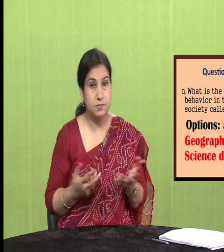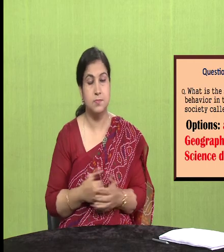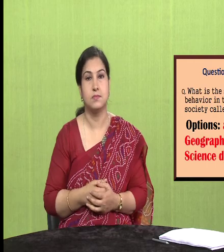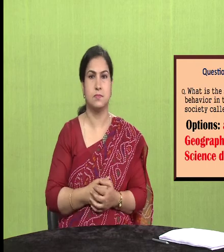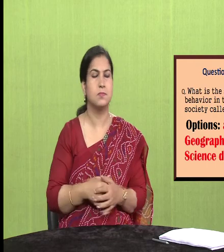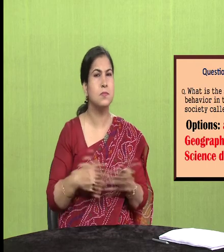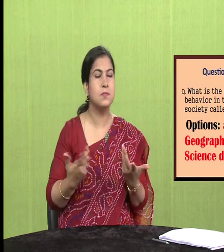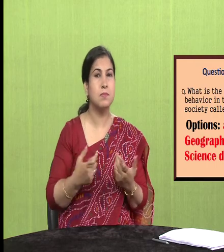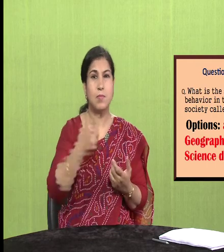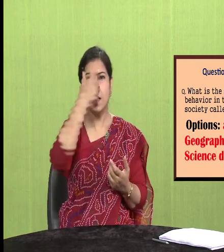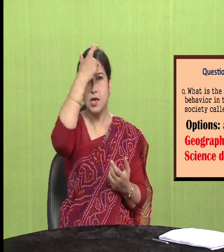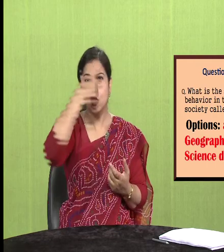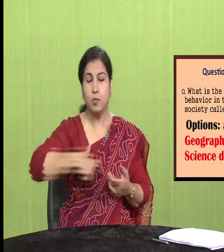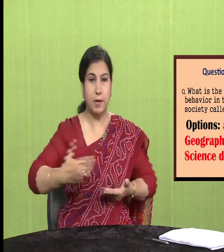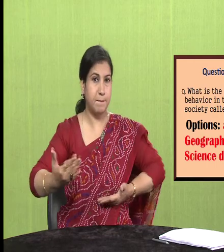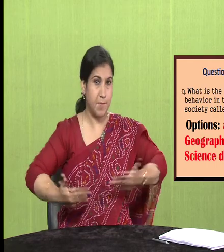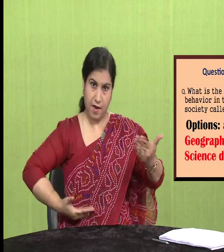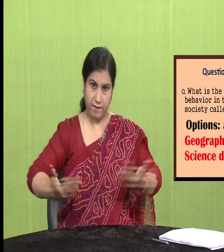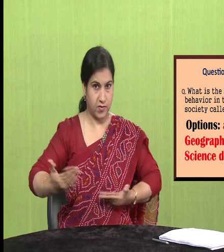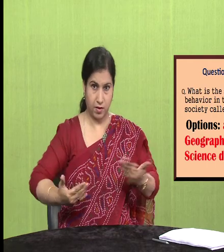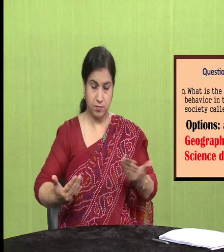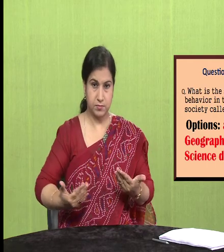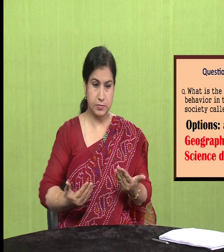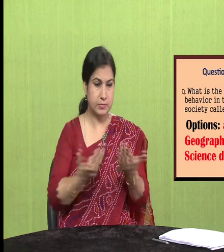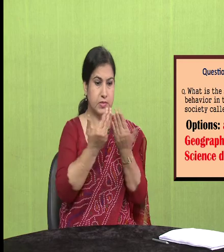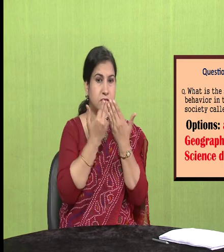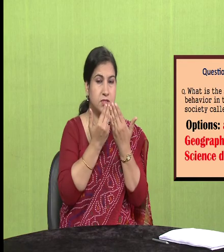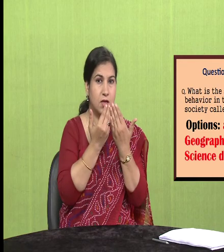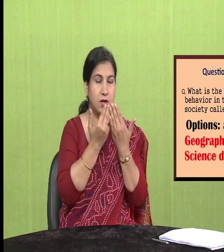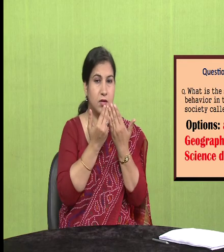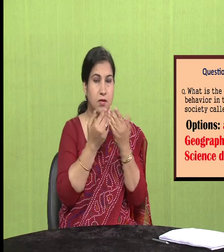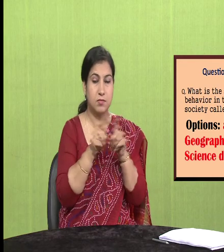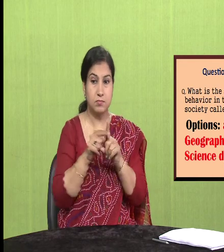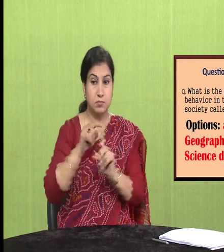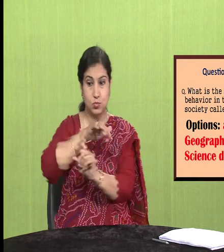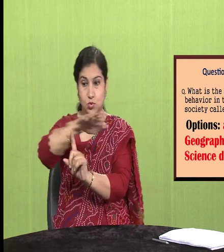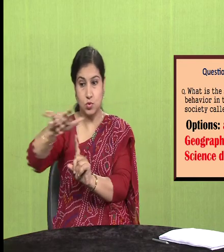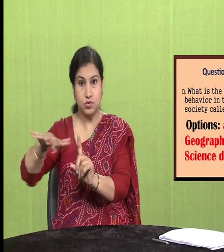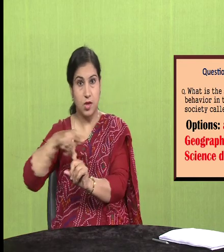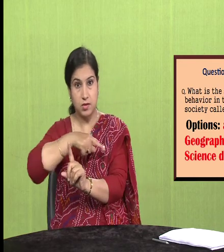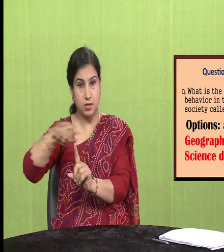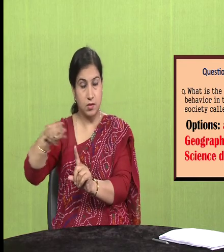that what is the study of human behavior in the context of society called?